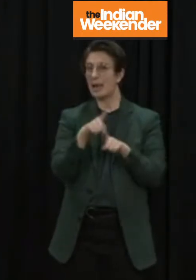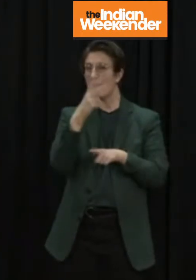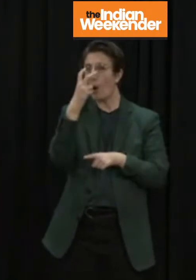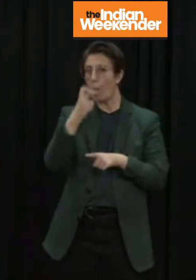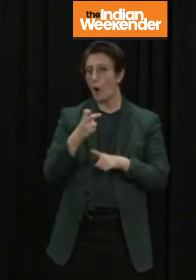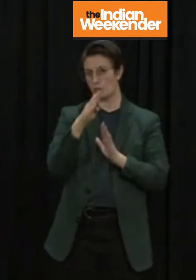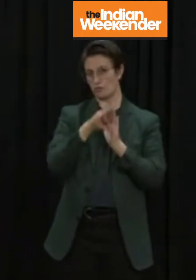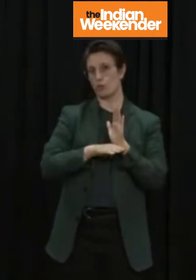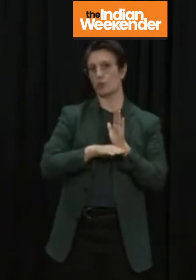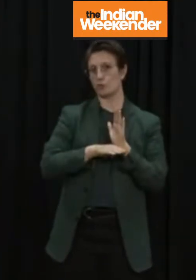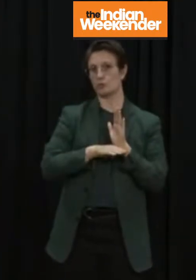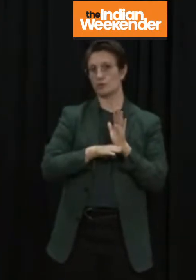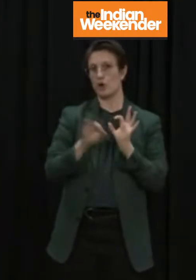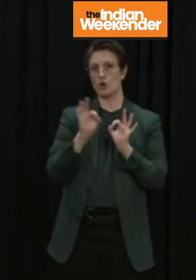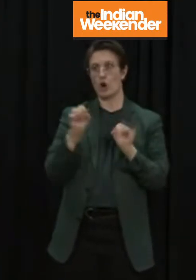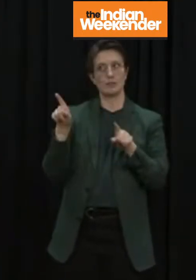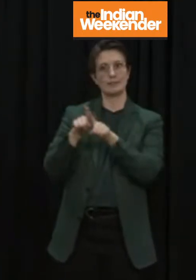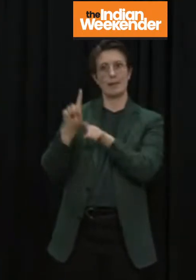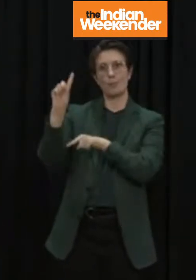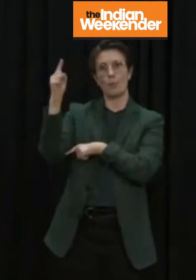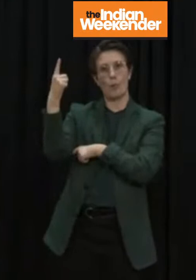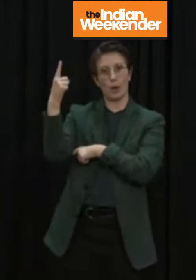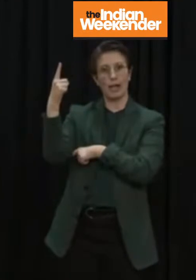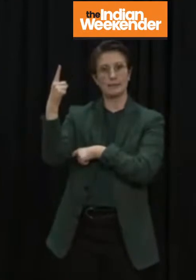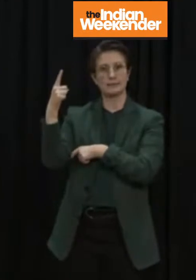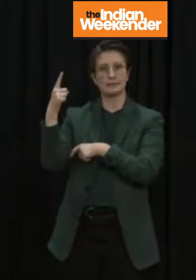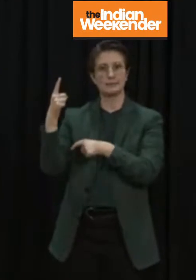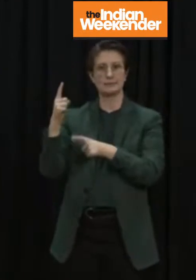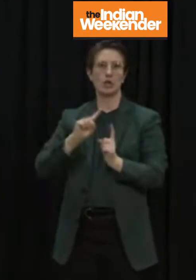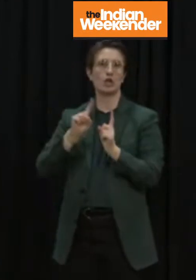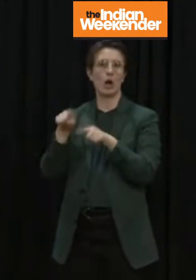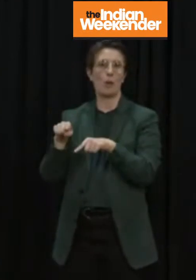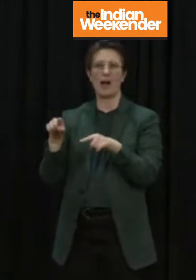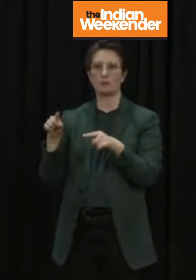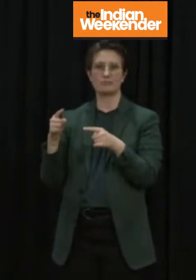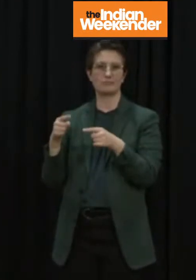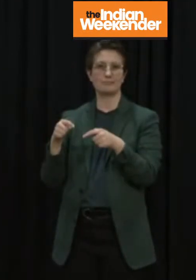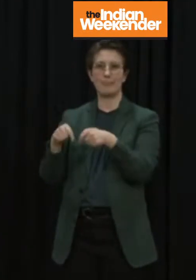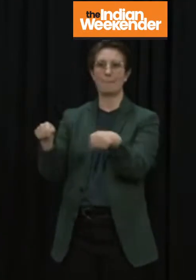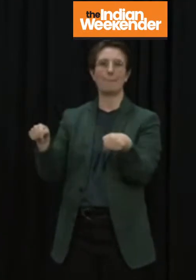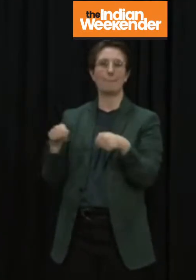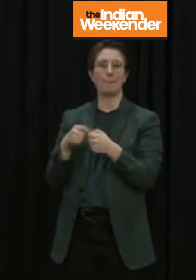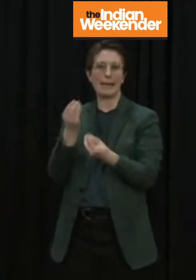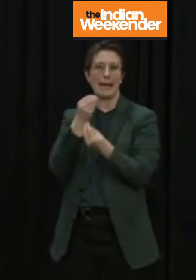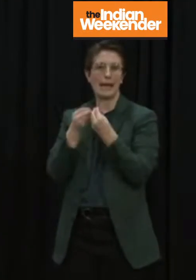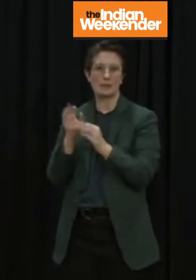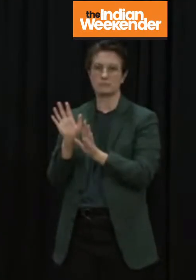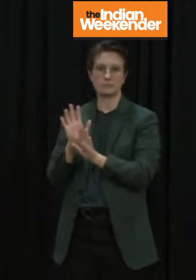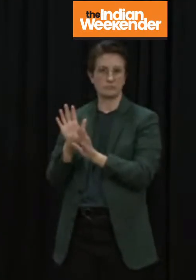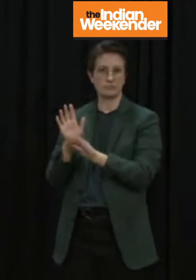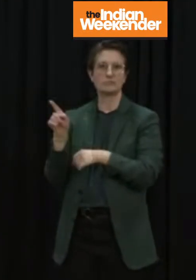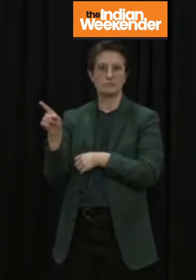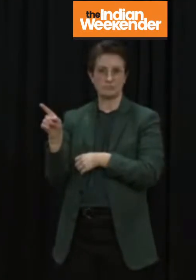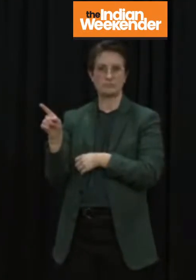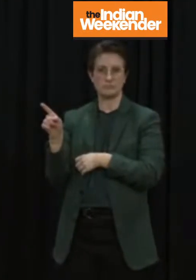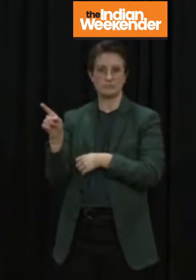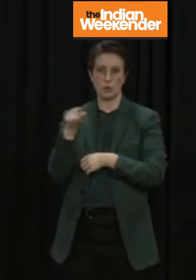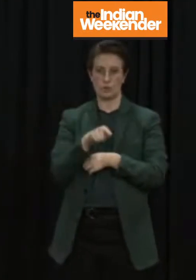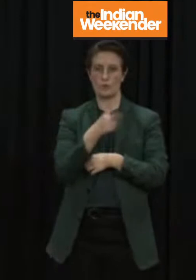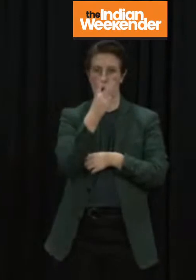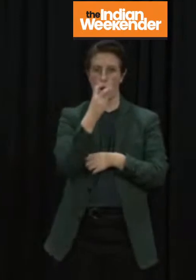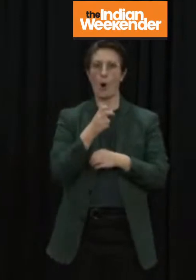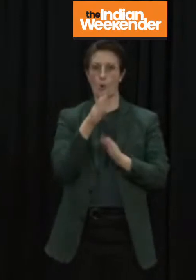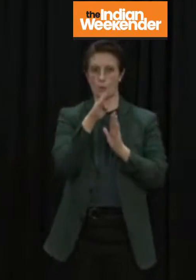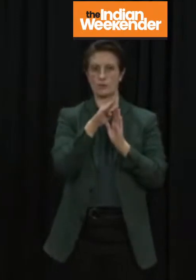with. The easing of steps in Auckland that we announced this week will not apply to this area. The Level 3 restrictions